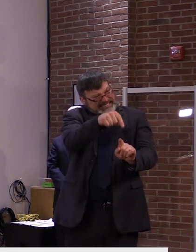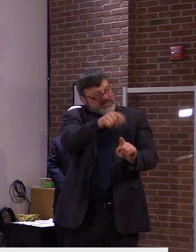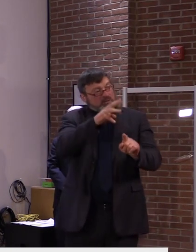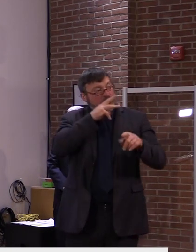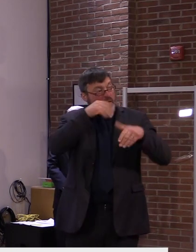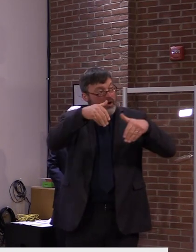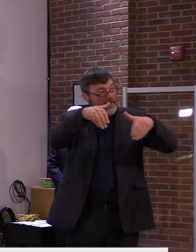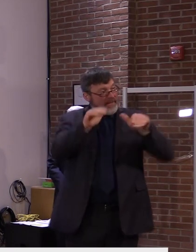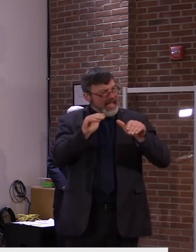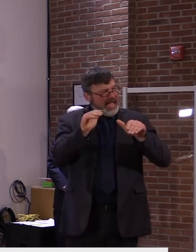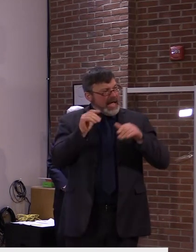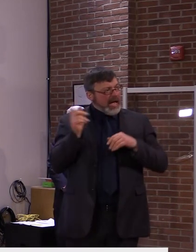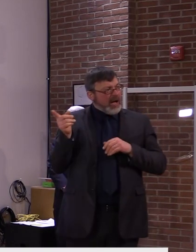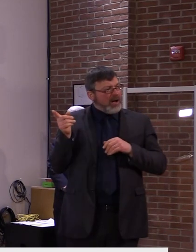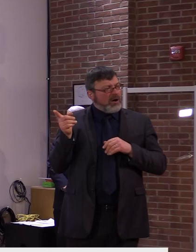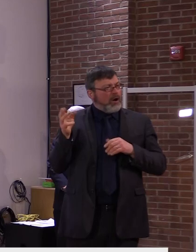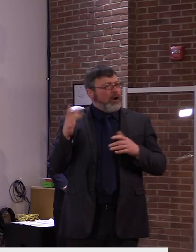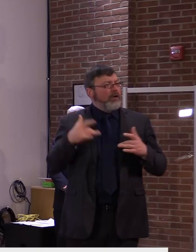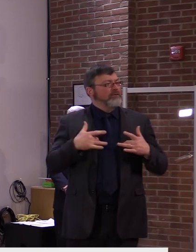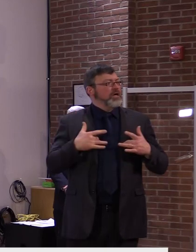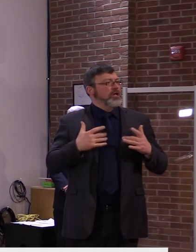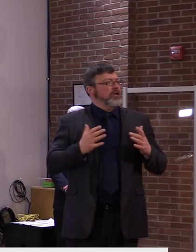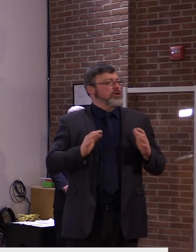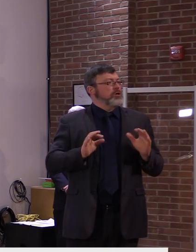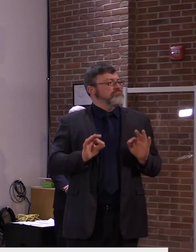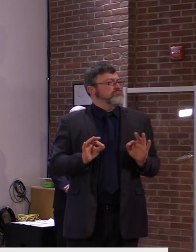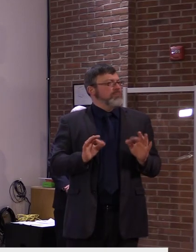the community spread that you were talking about earlier.